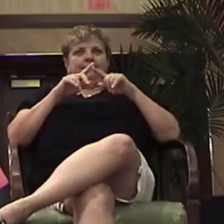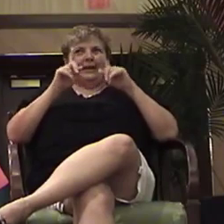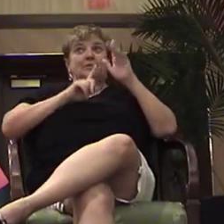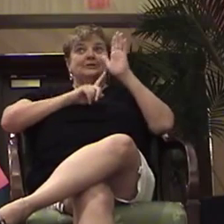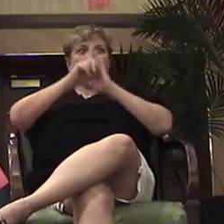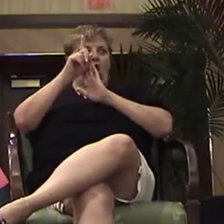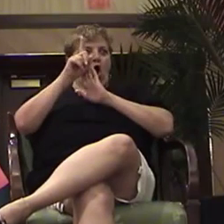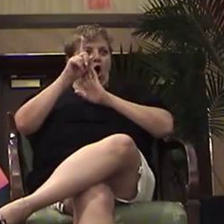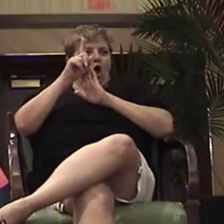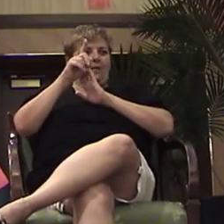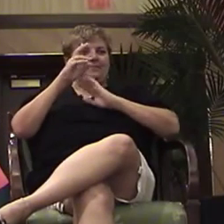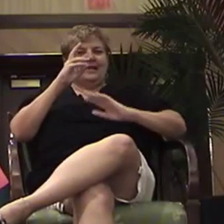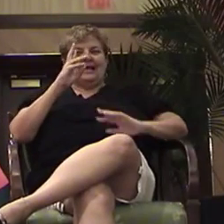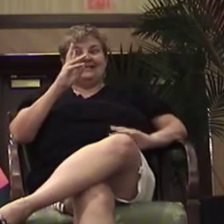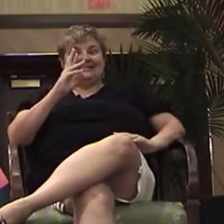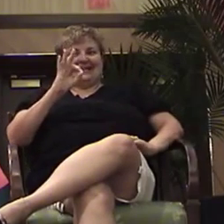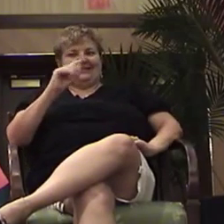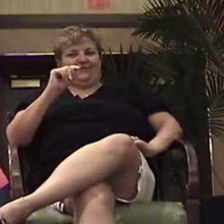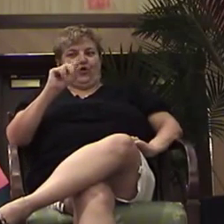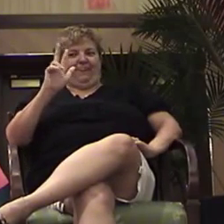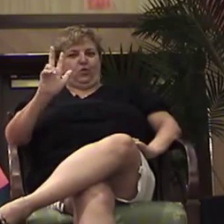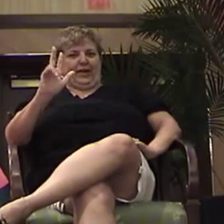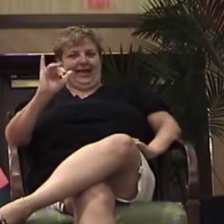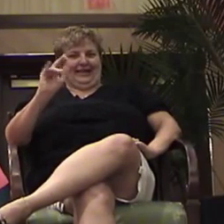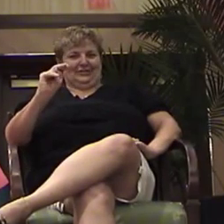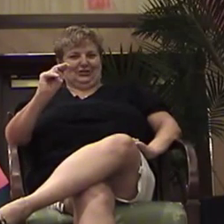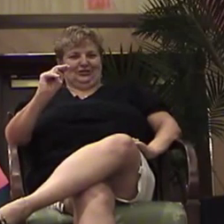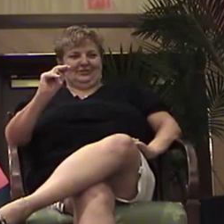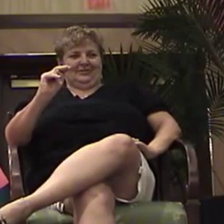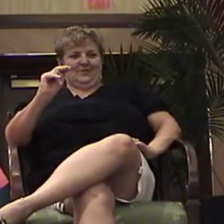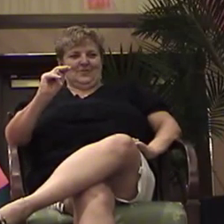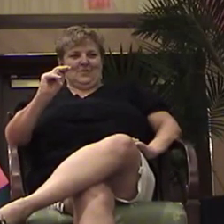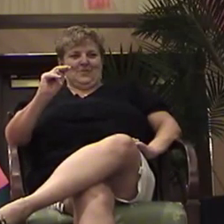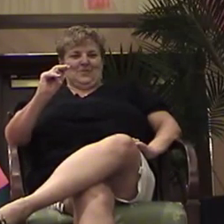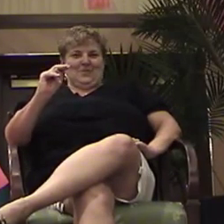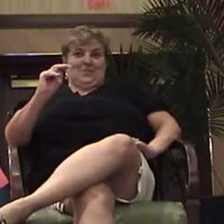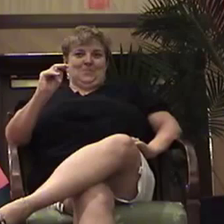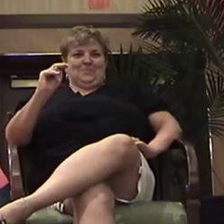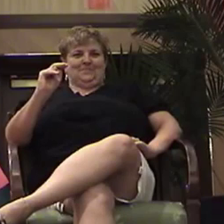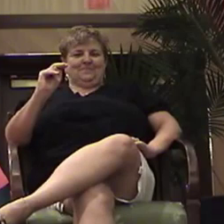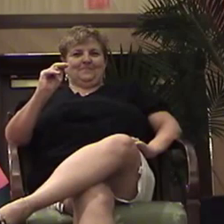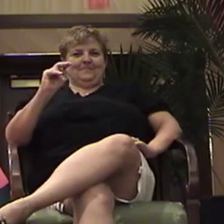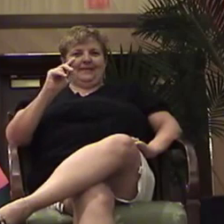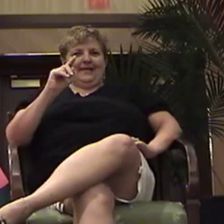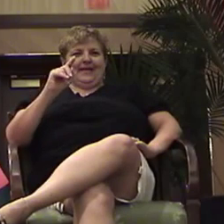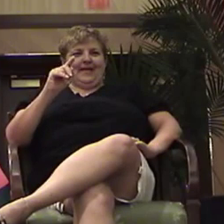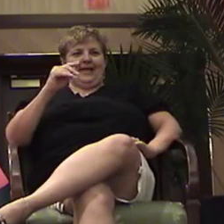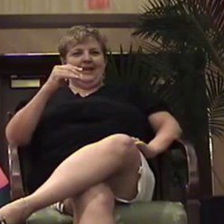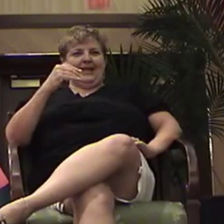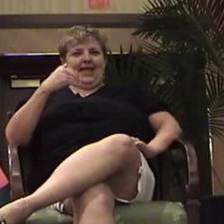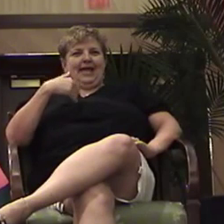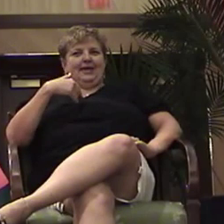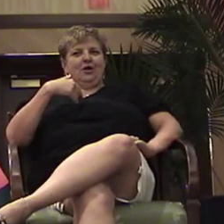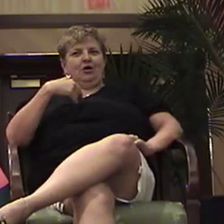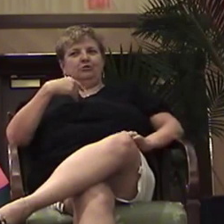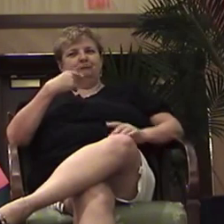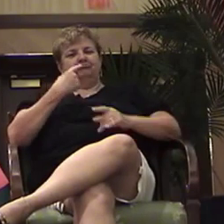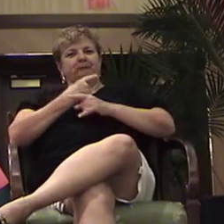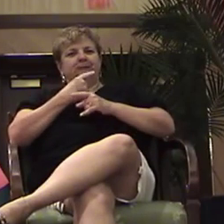was 6'3". And he had sport shirts, flannel